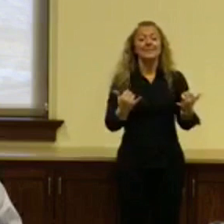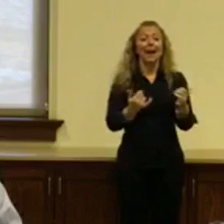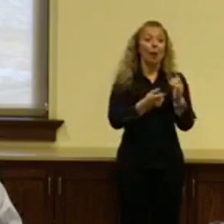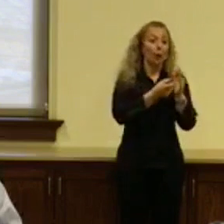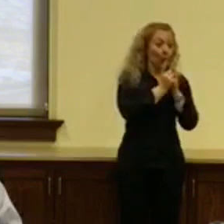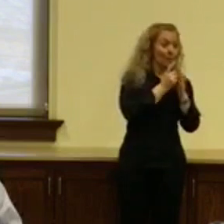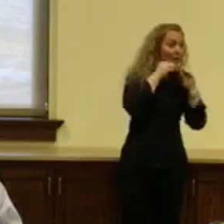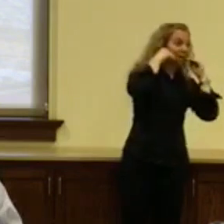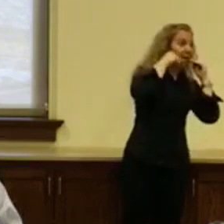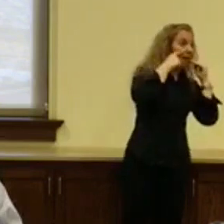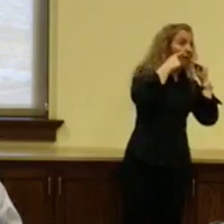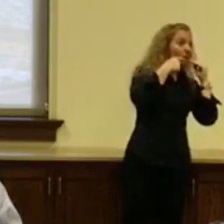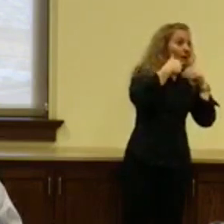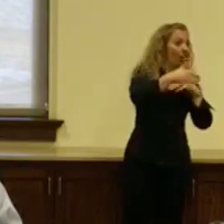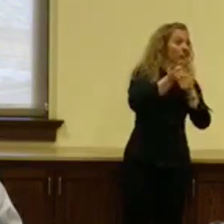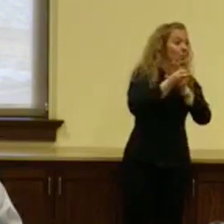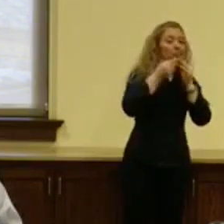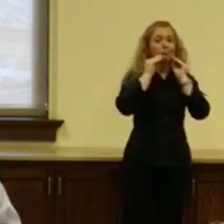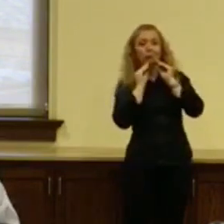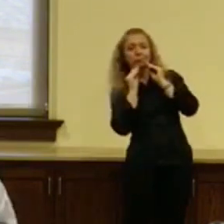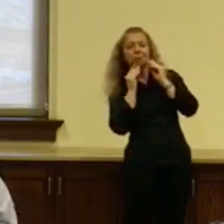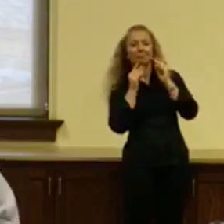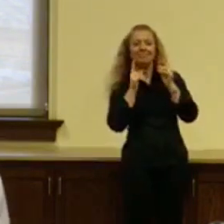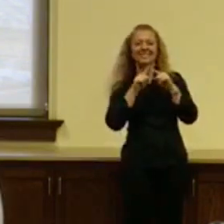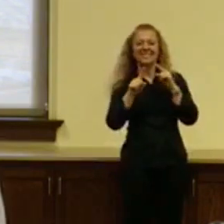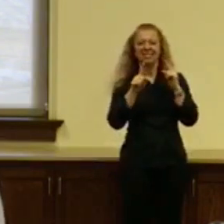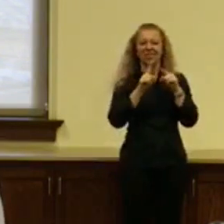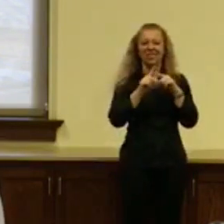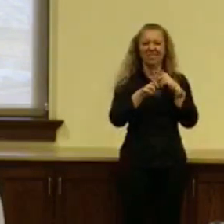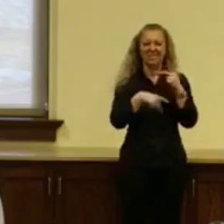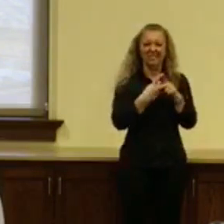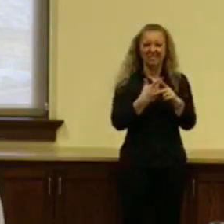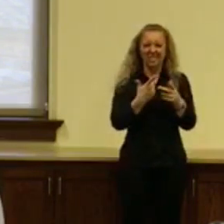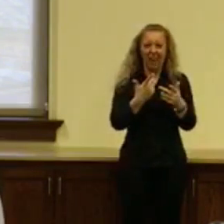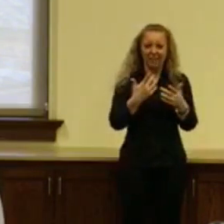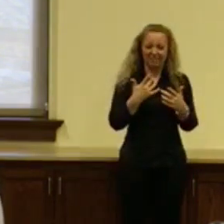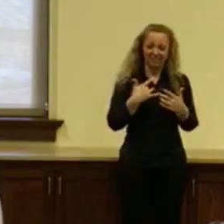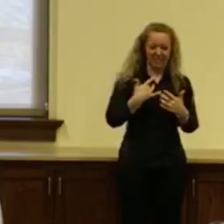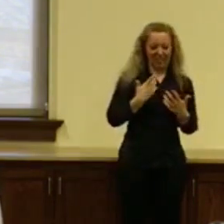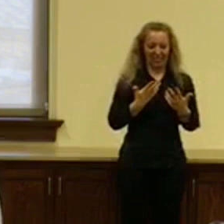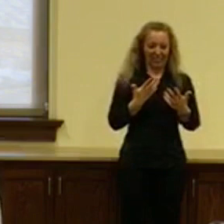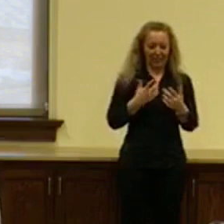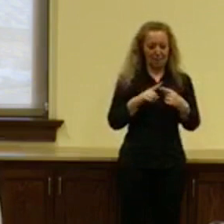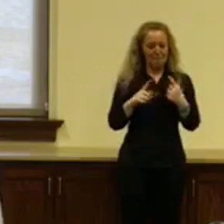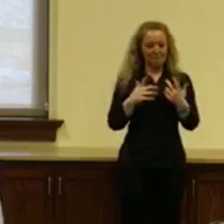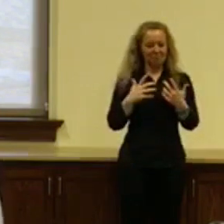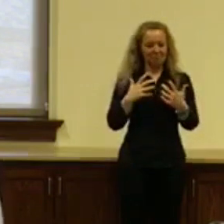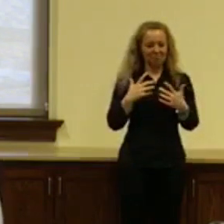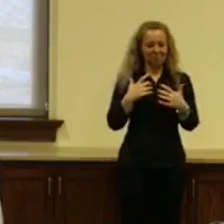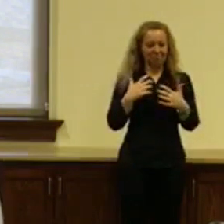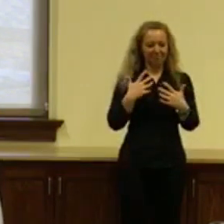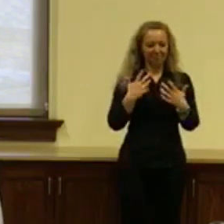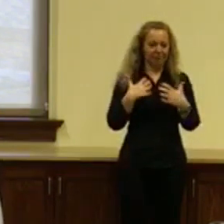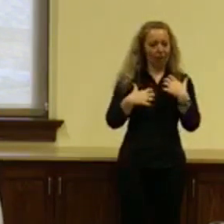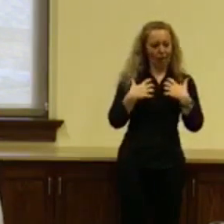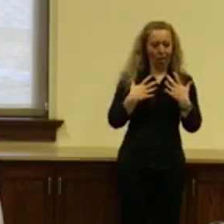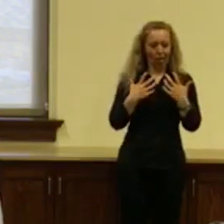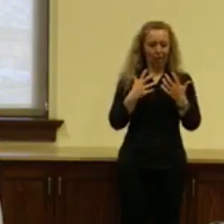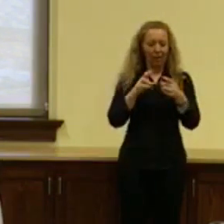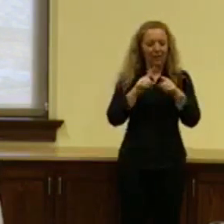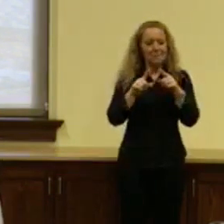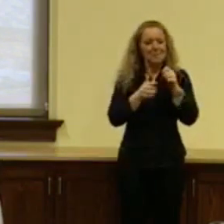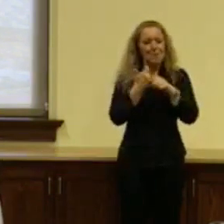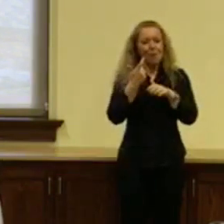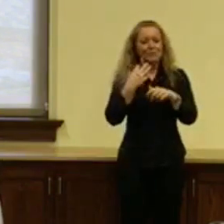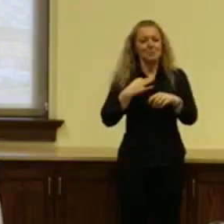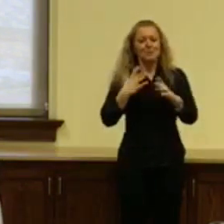to day, our moods will change on where we see this going. But again, I think for the most part, Pittsburghers